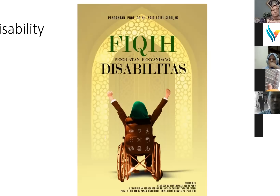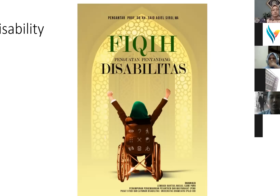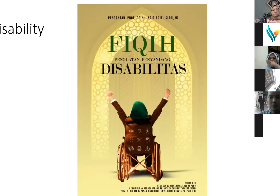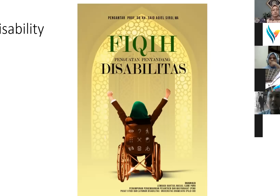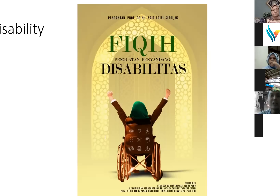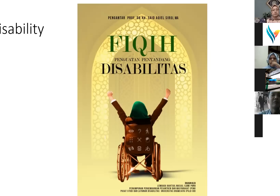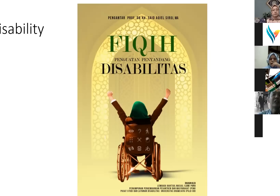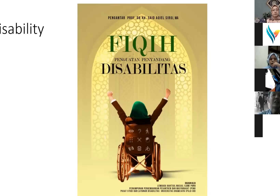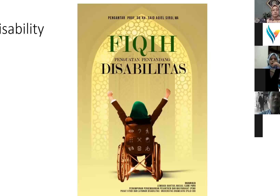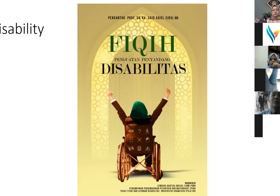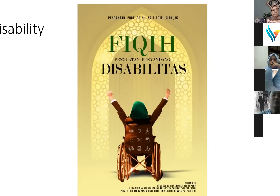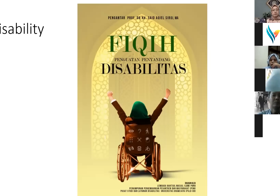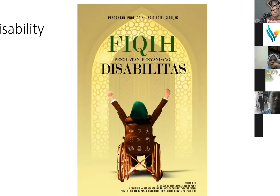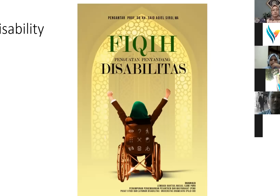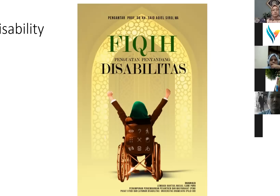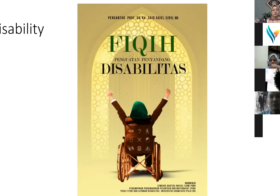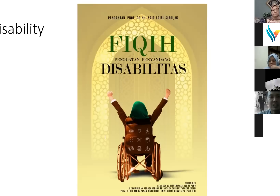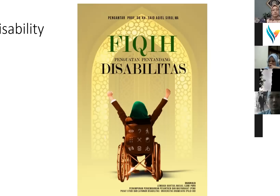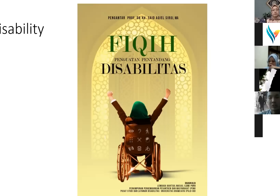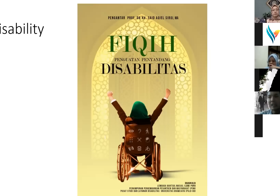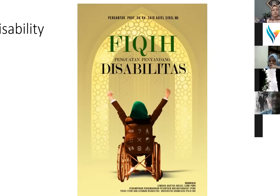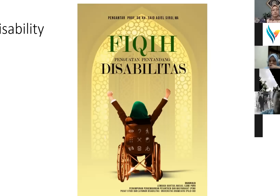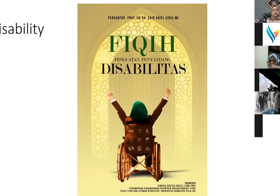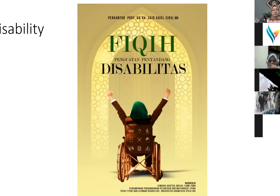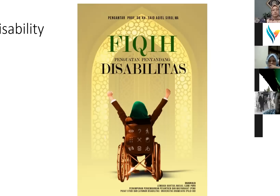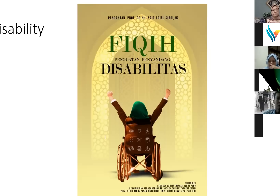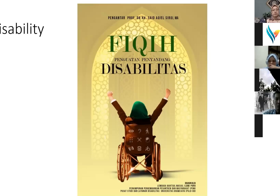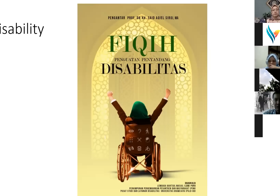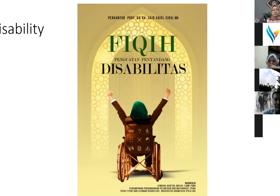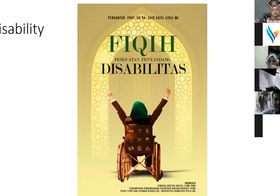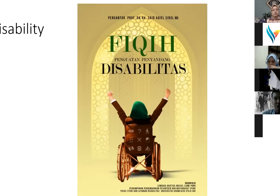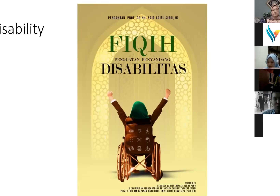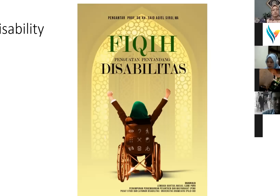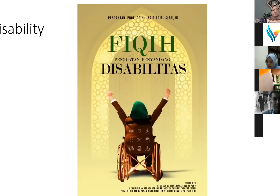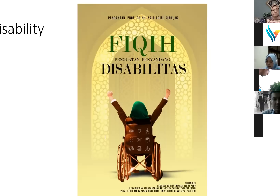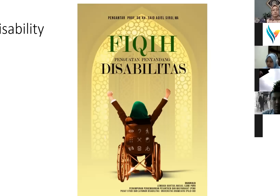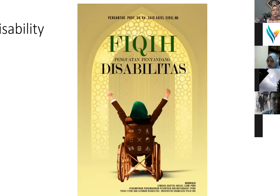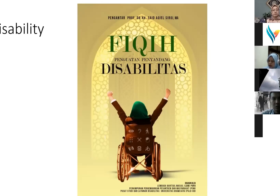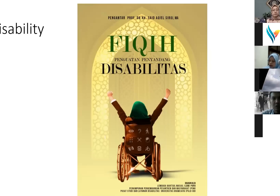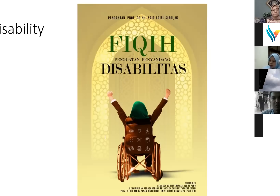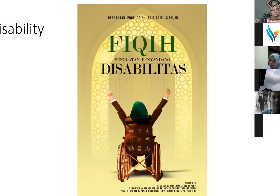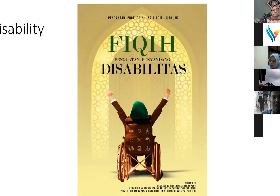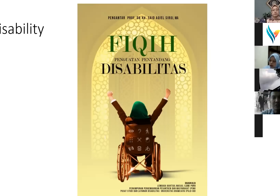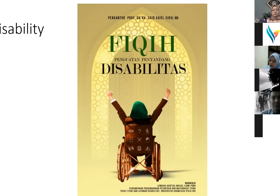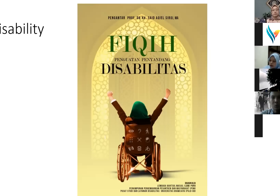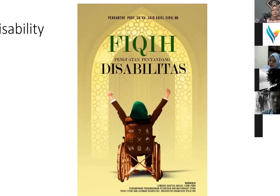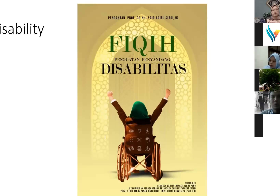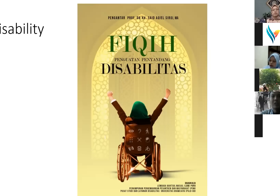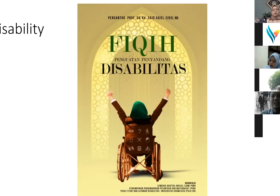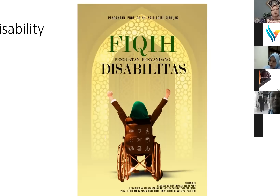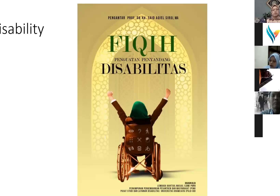with psychosocial and PK with person PK social. This is also an, you know, a structure